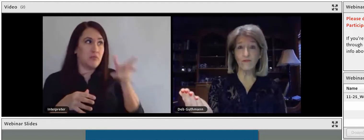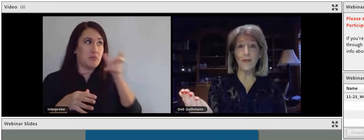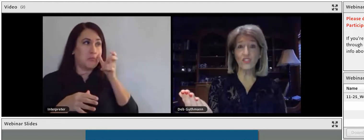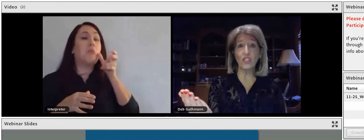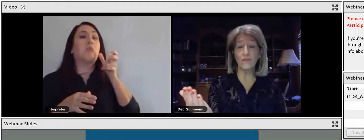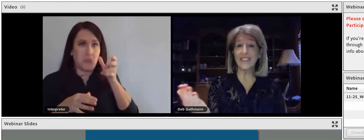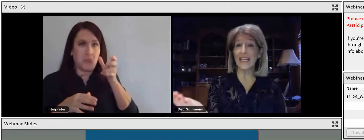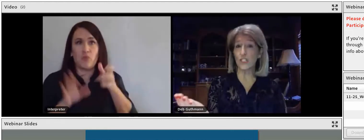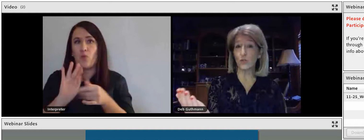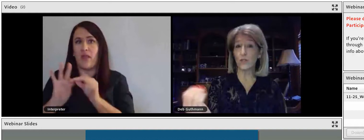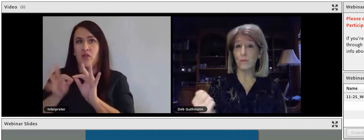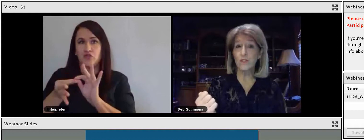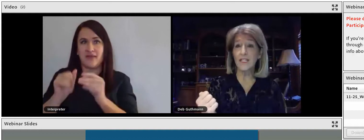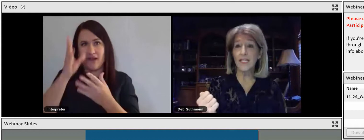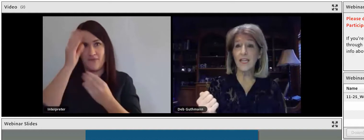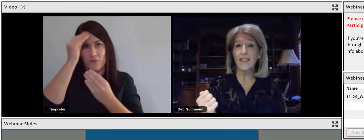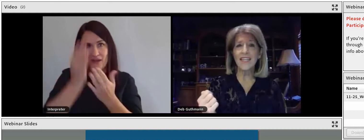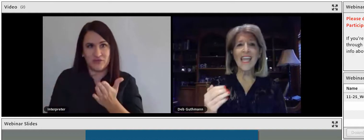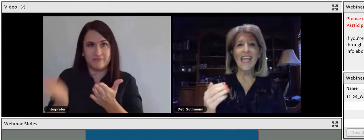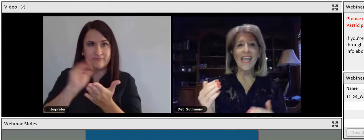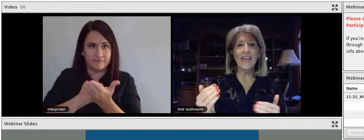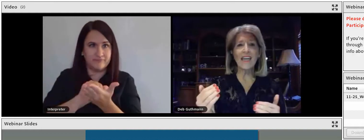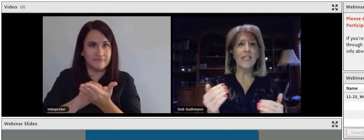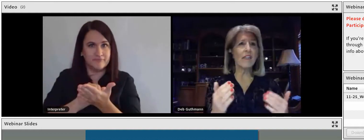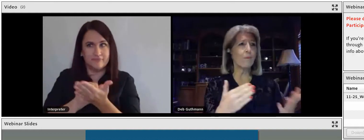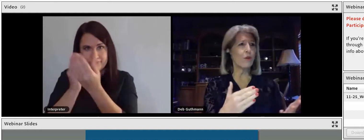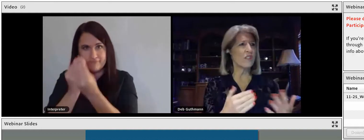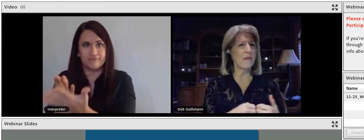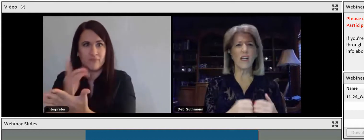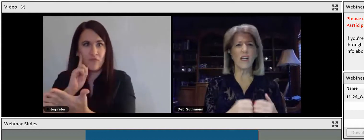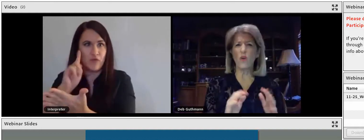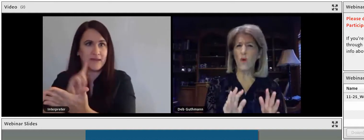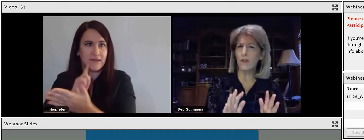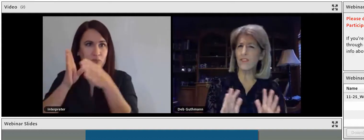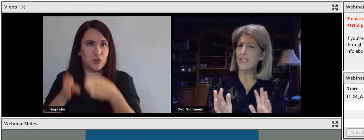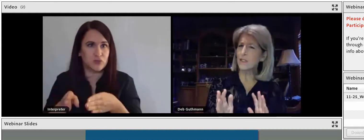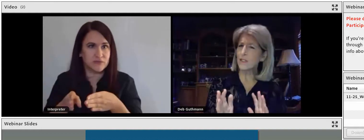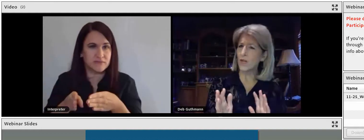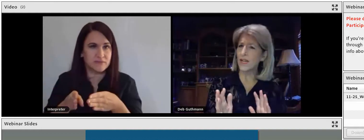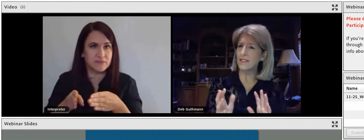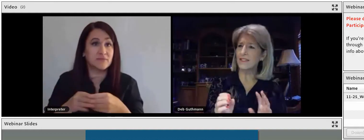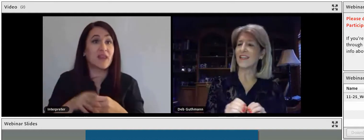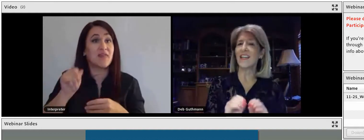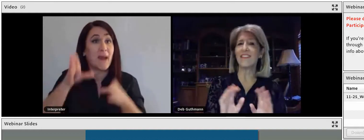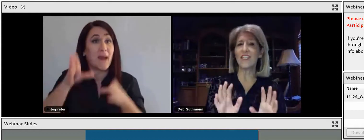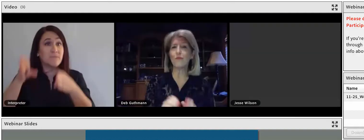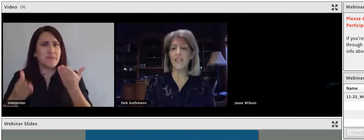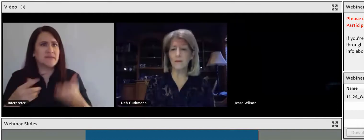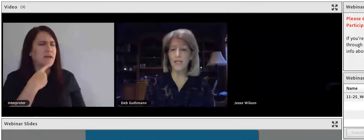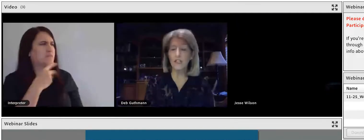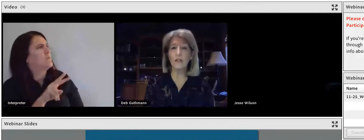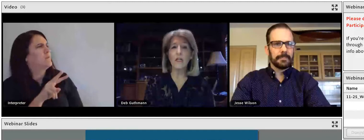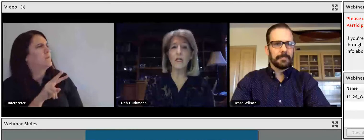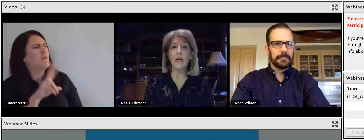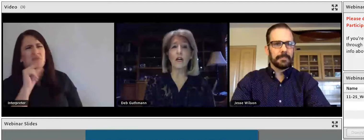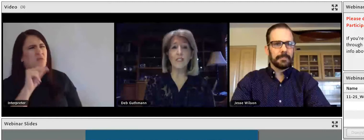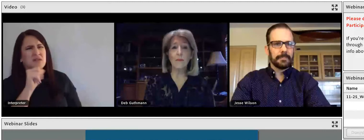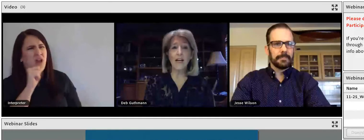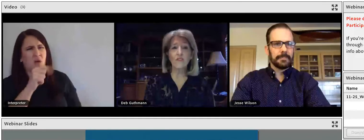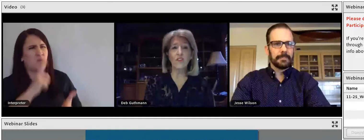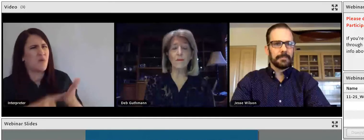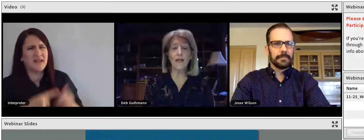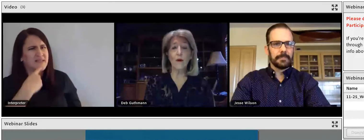the information you've said to the person again. And the person may go, wow, that isn't what I said. And then you may